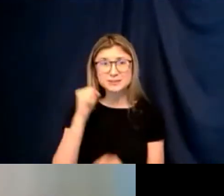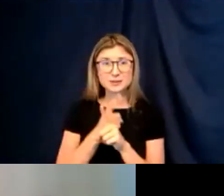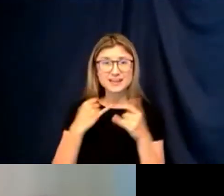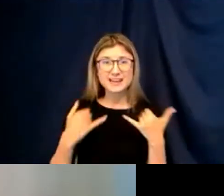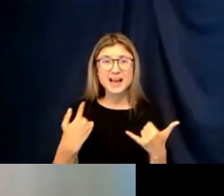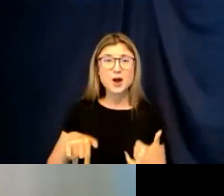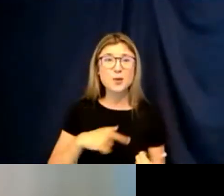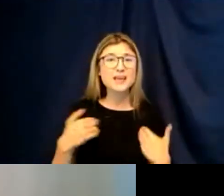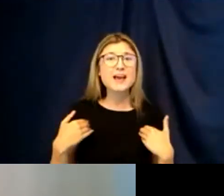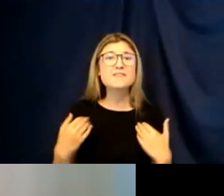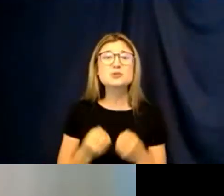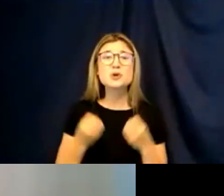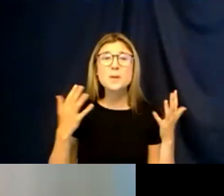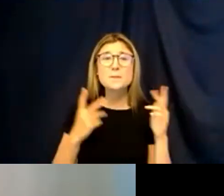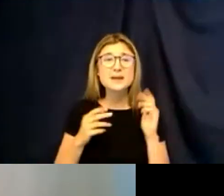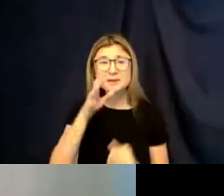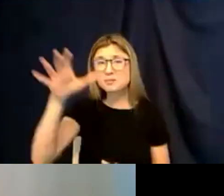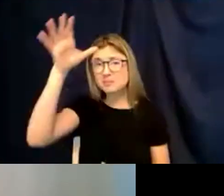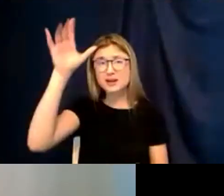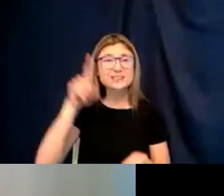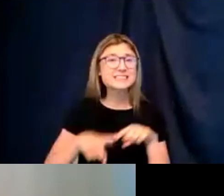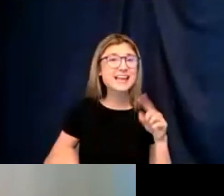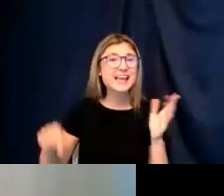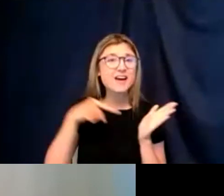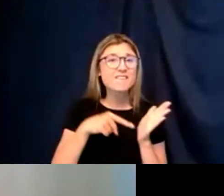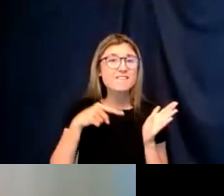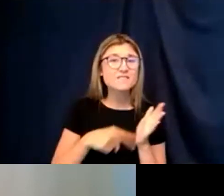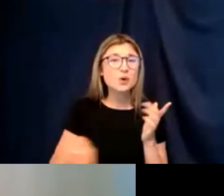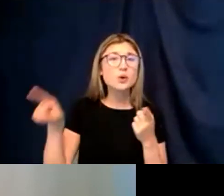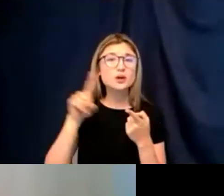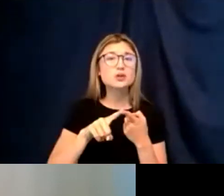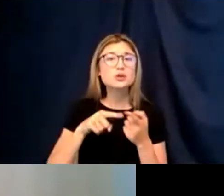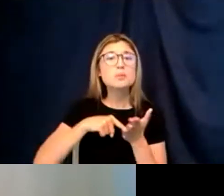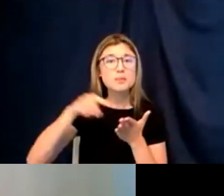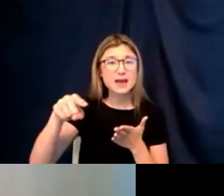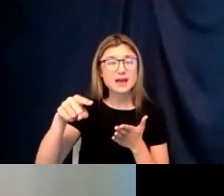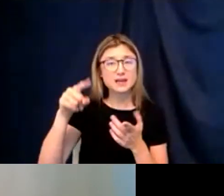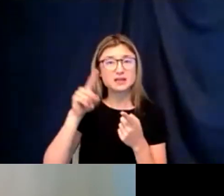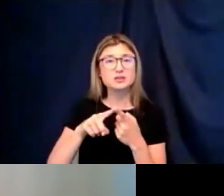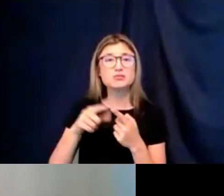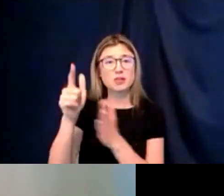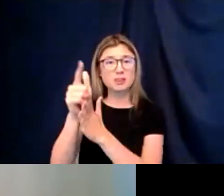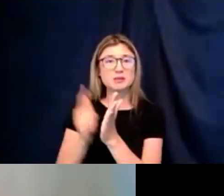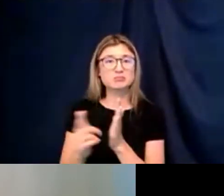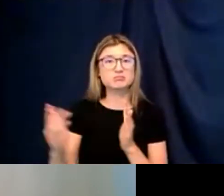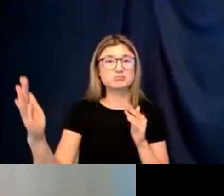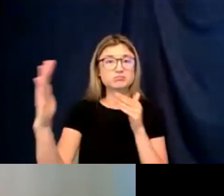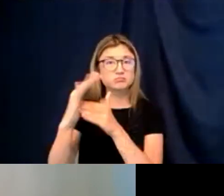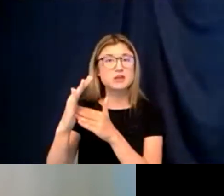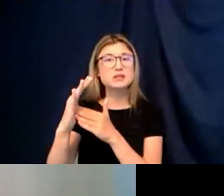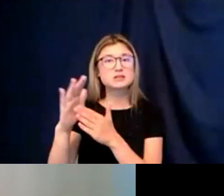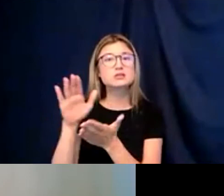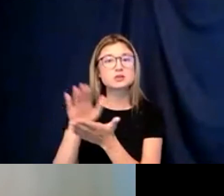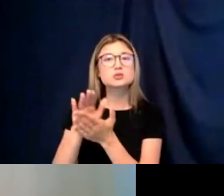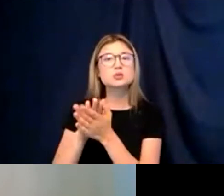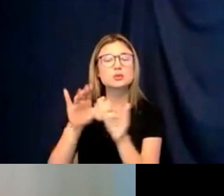parents that cannot afford to fight a school system which is why we have the cameras